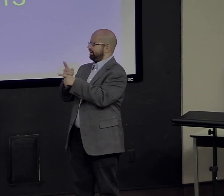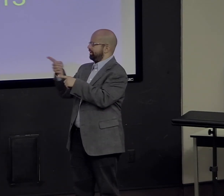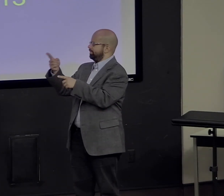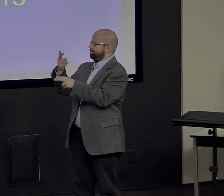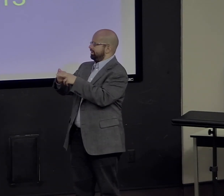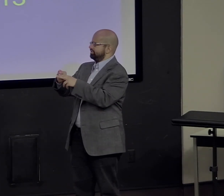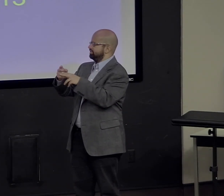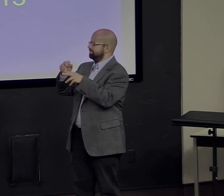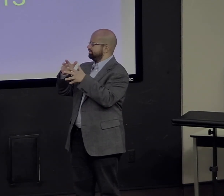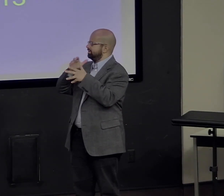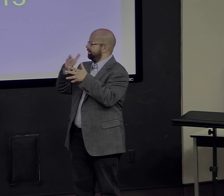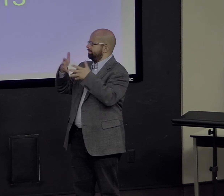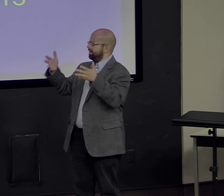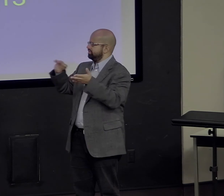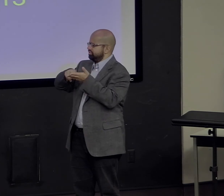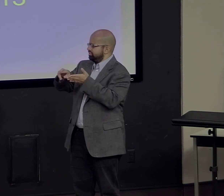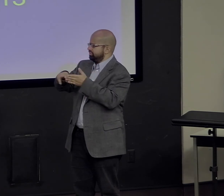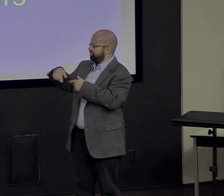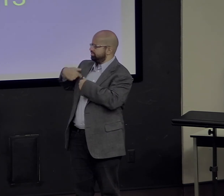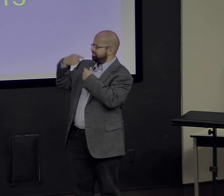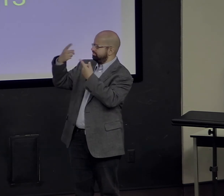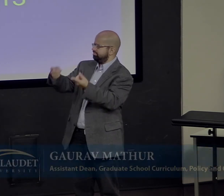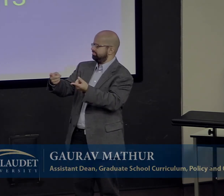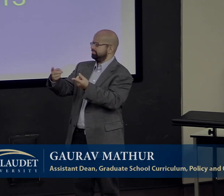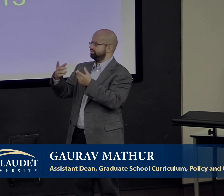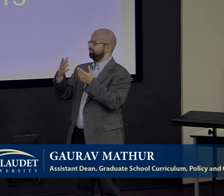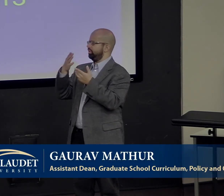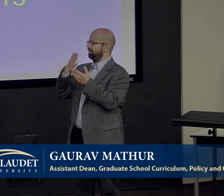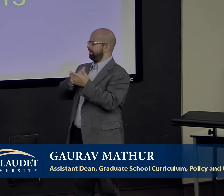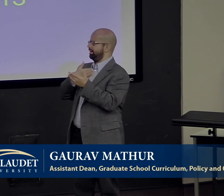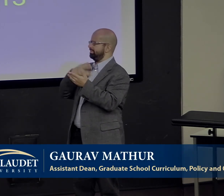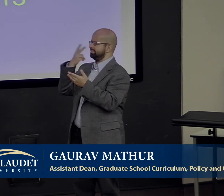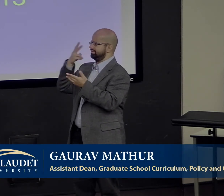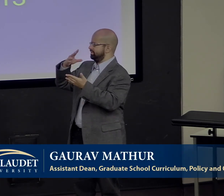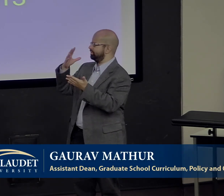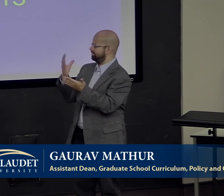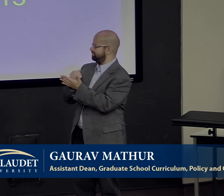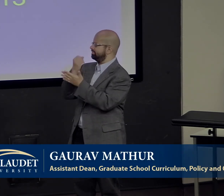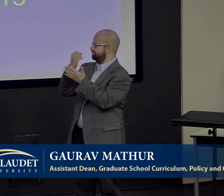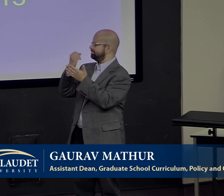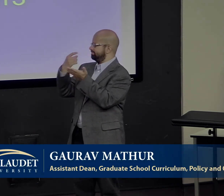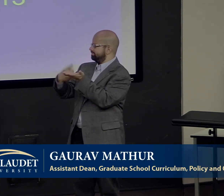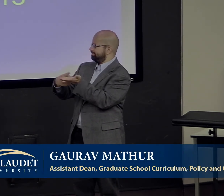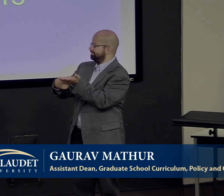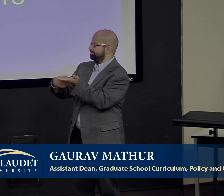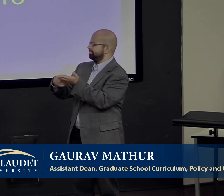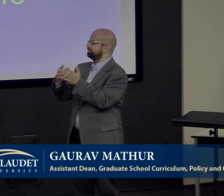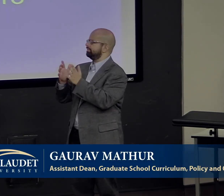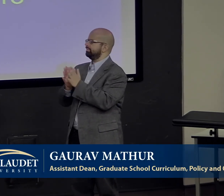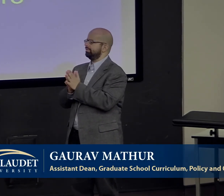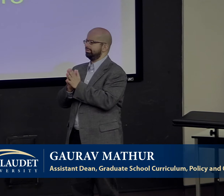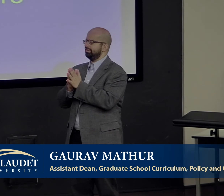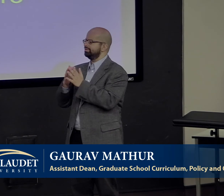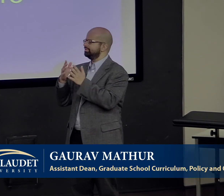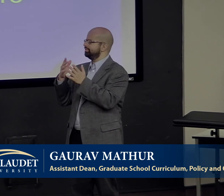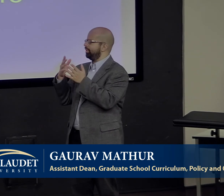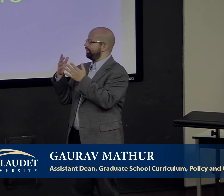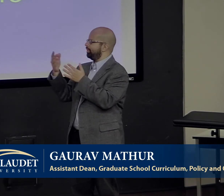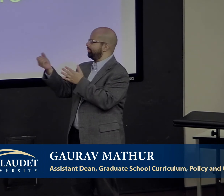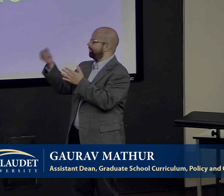topic. International Sign Language hasn't been researched as much as I would have liked to seen it researched in the past, and I'm glad